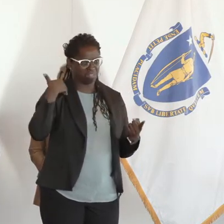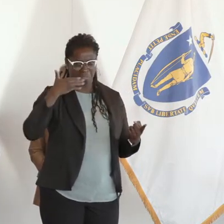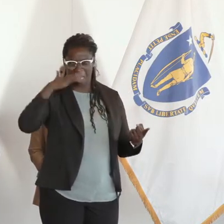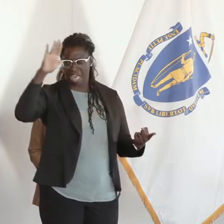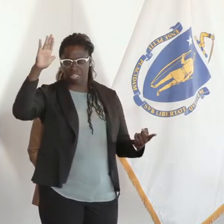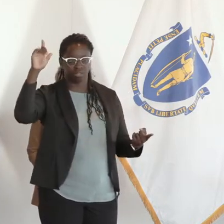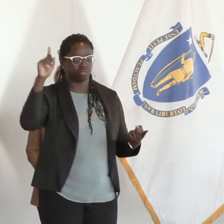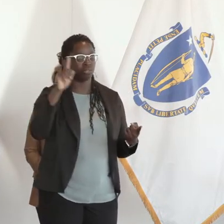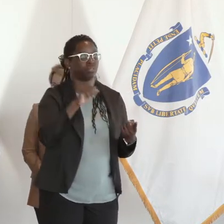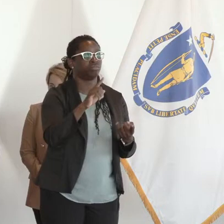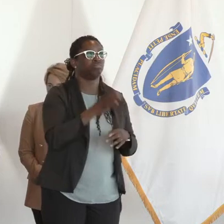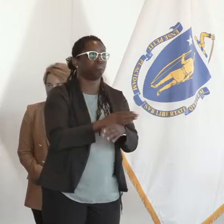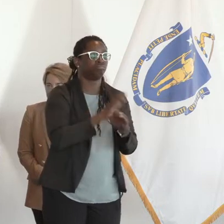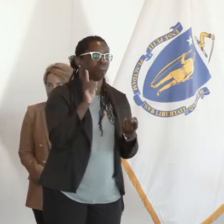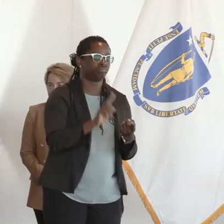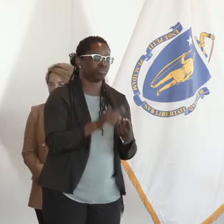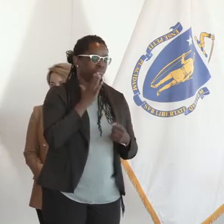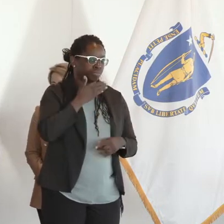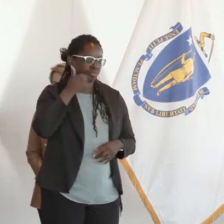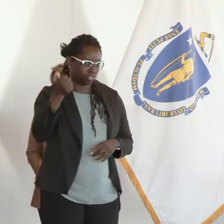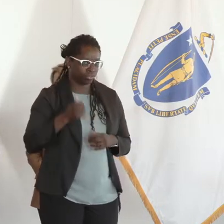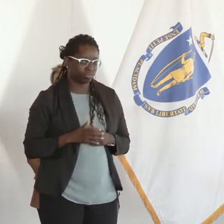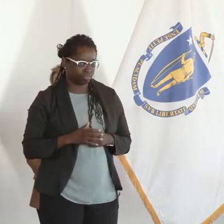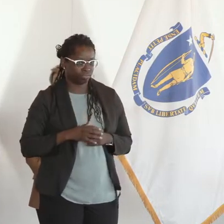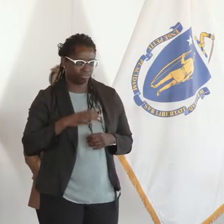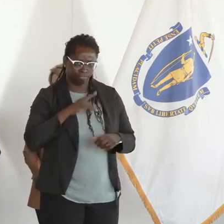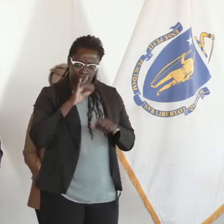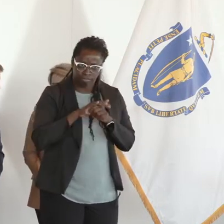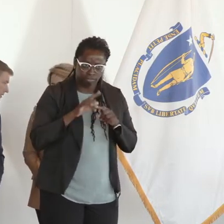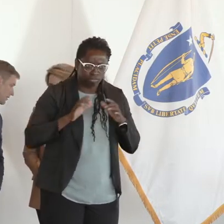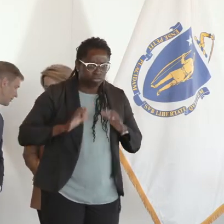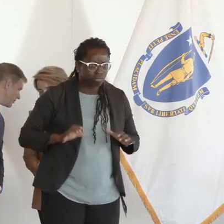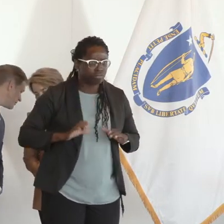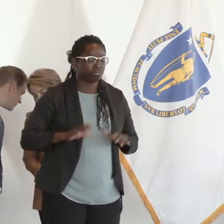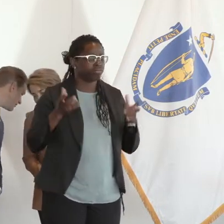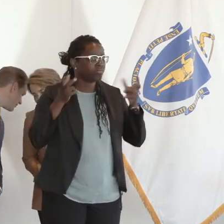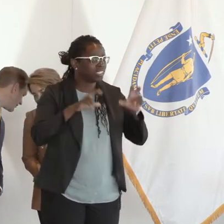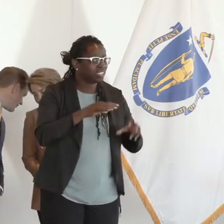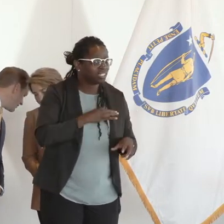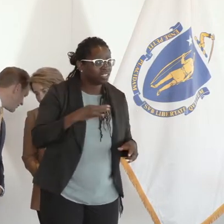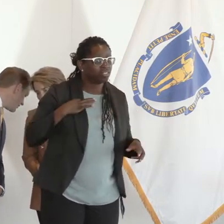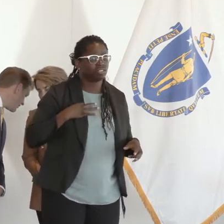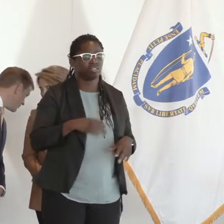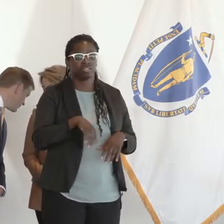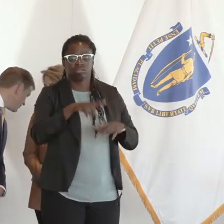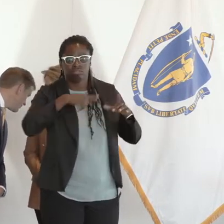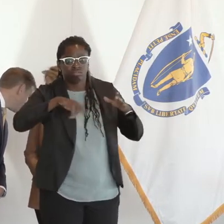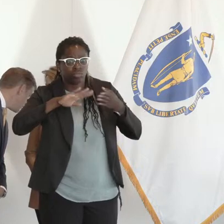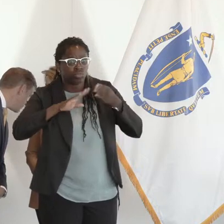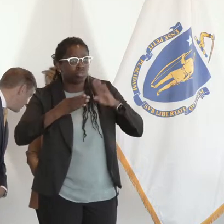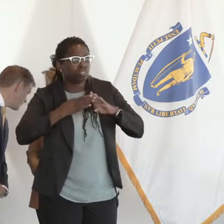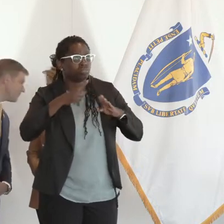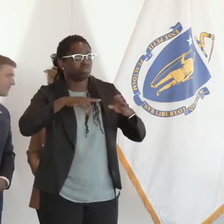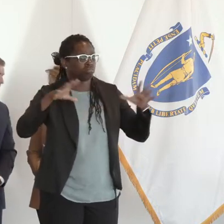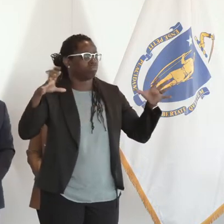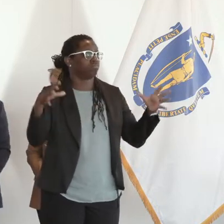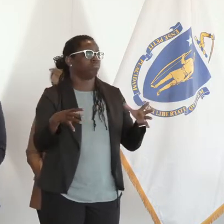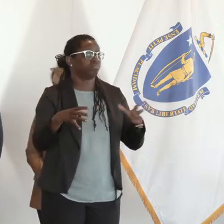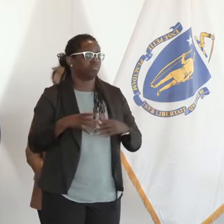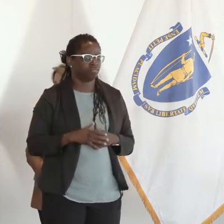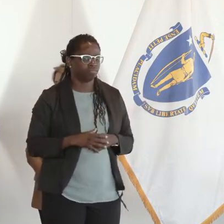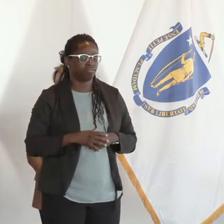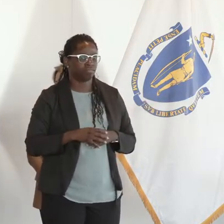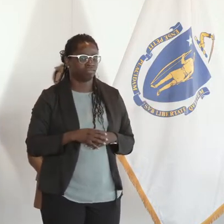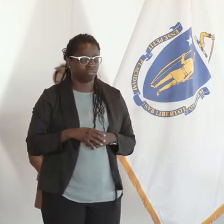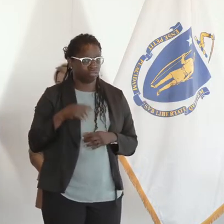broader commitment to our customers, investors, employees, the communities where we have our employees,